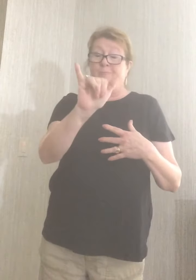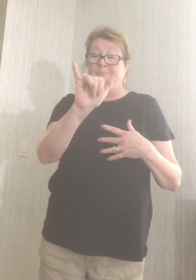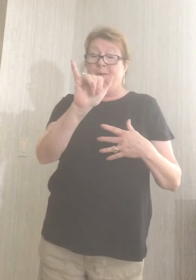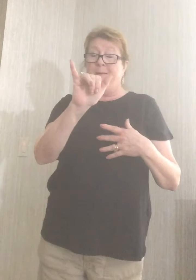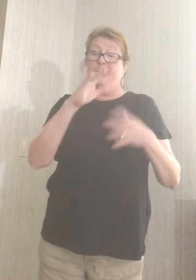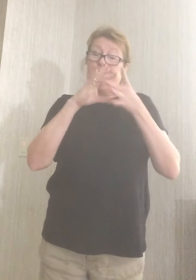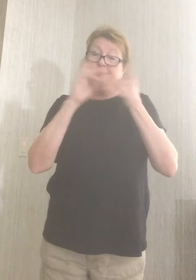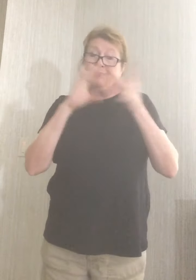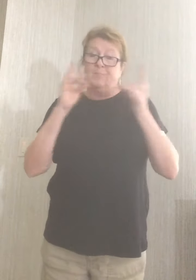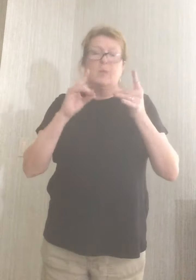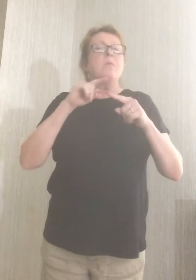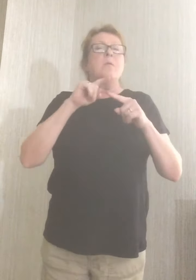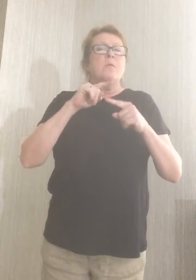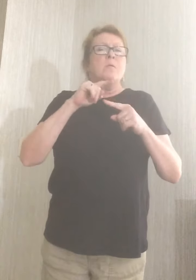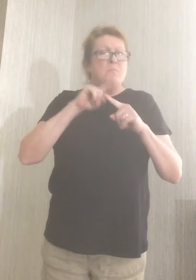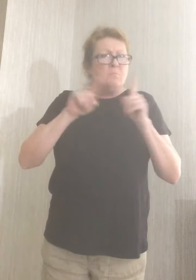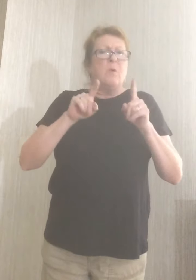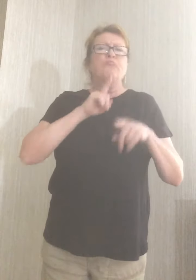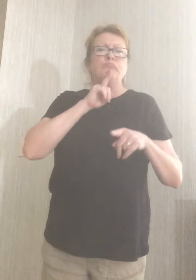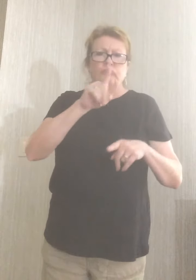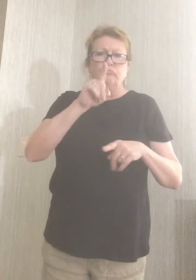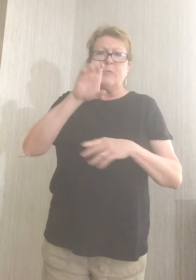were built for protection, not elegance.